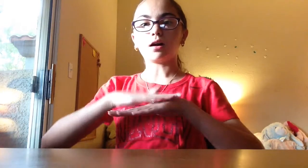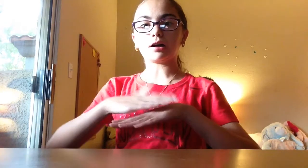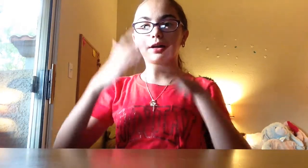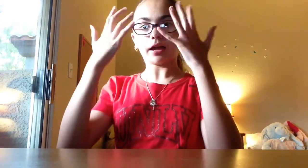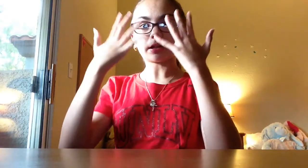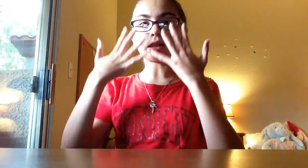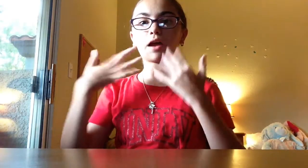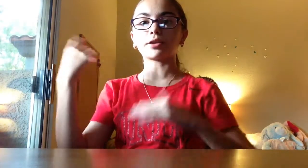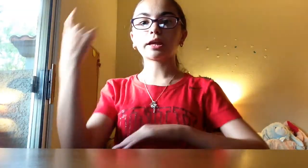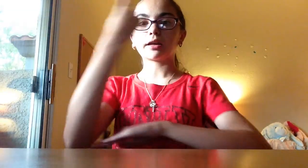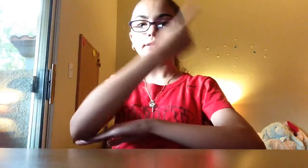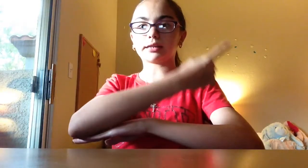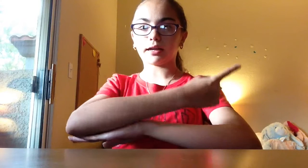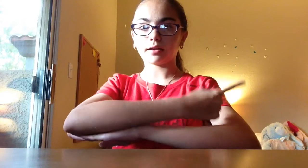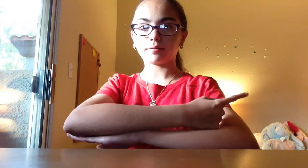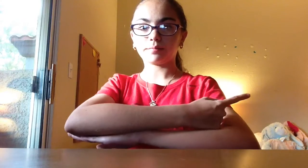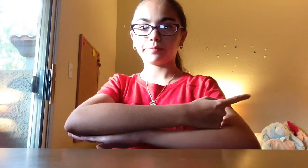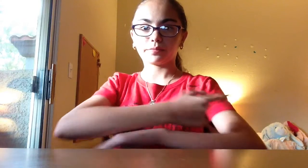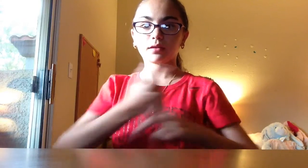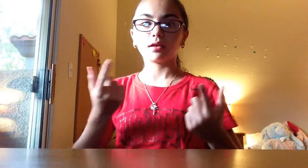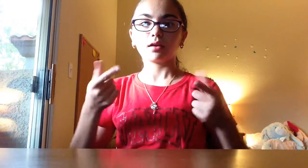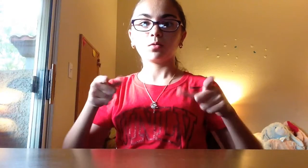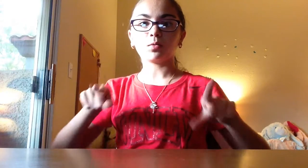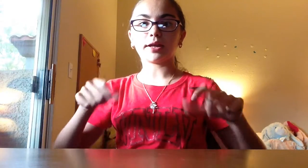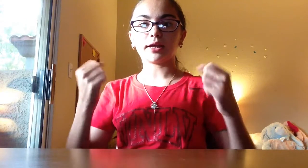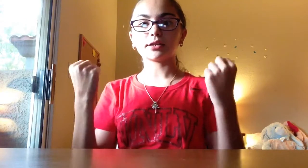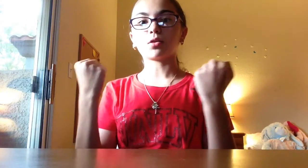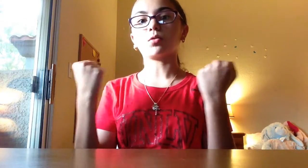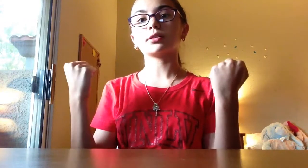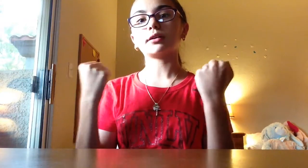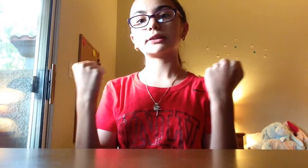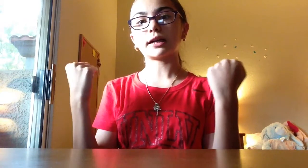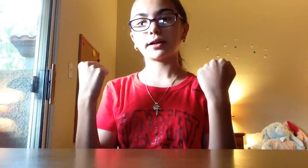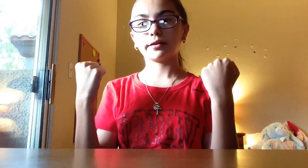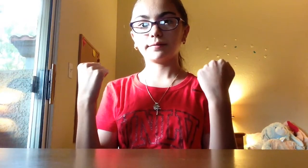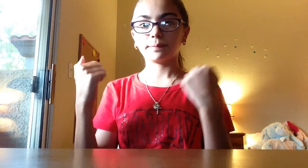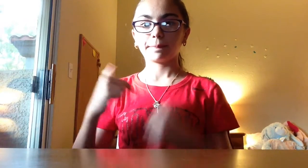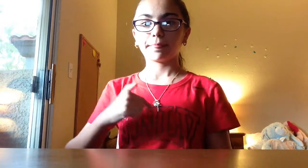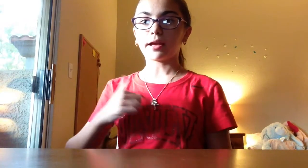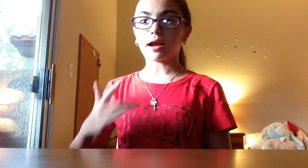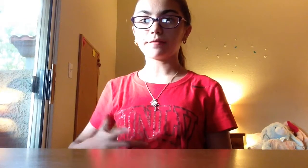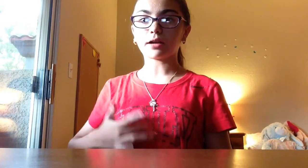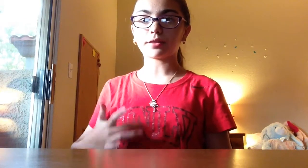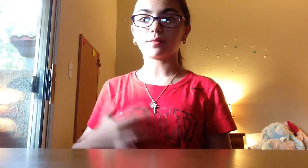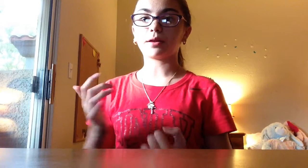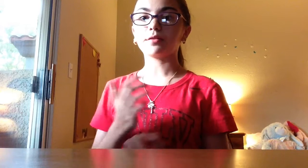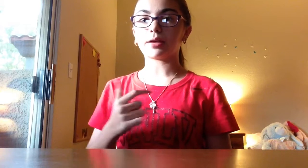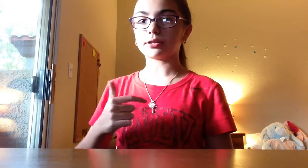on cloudy day. When it's cold outside, I've got the month of May, so